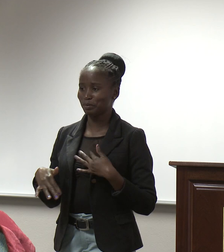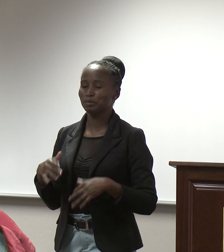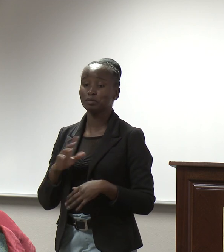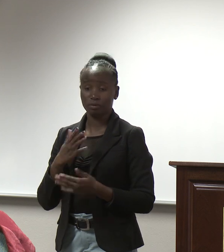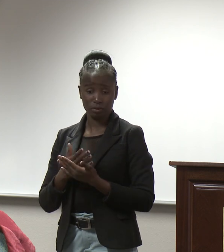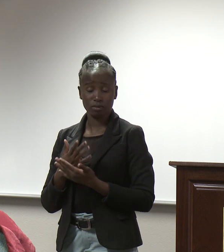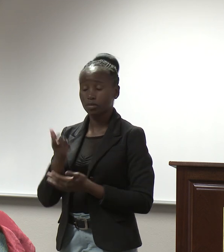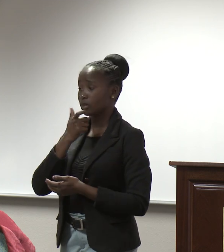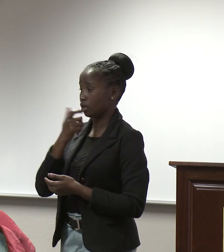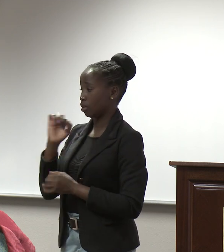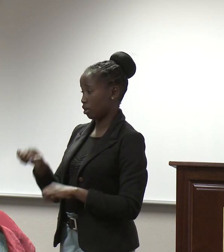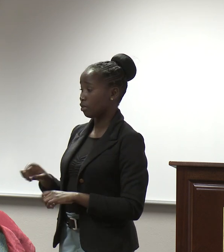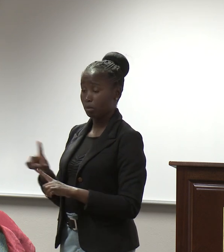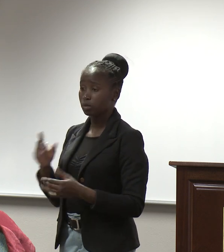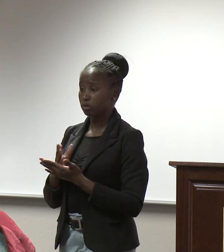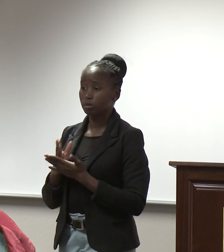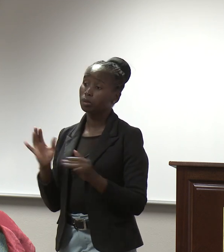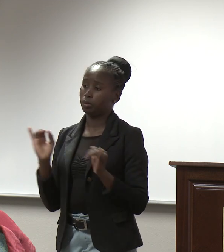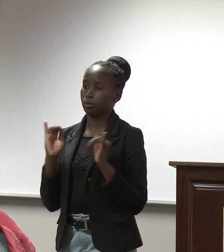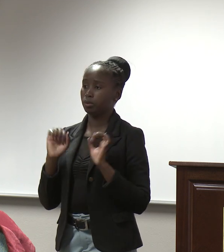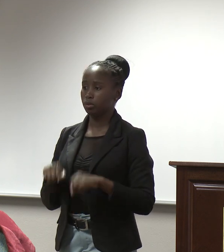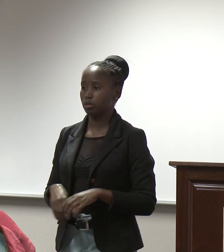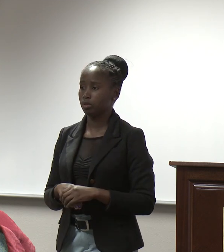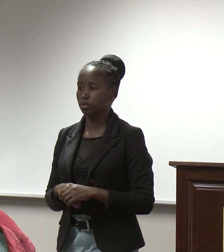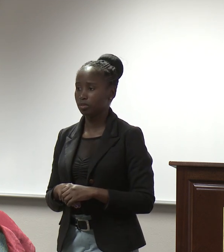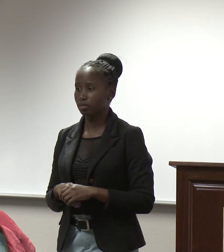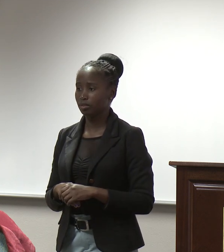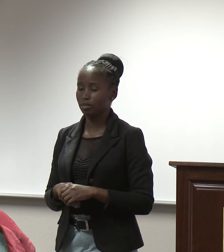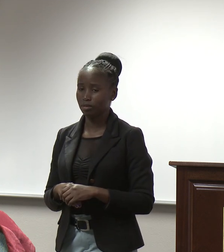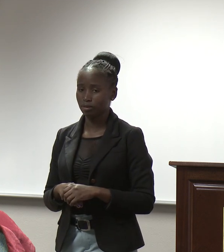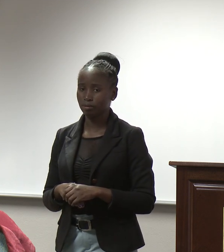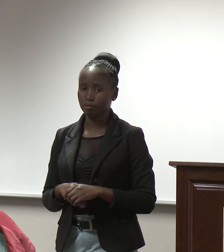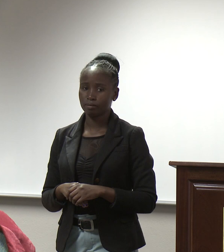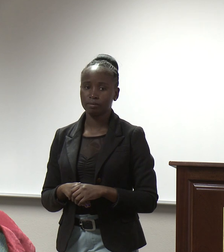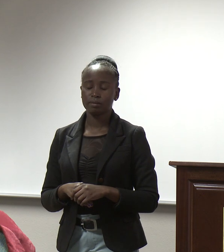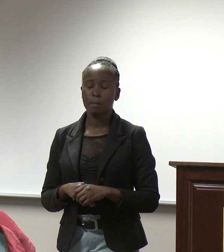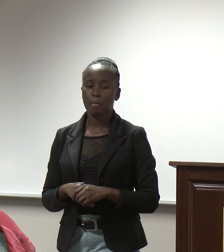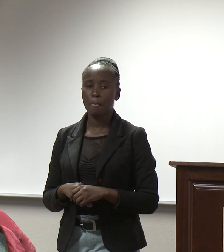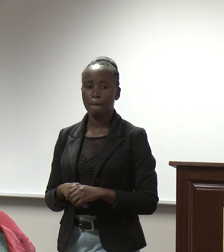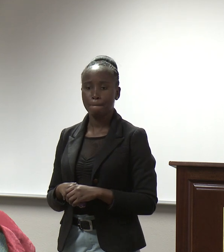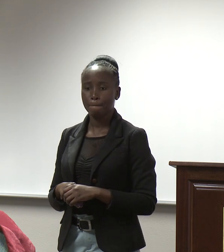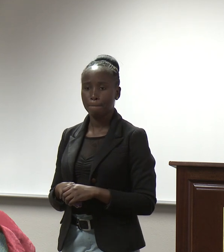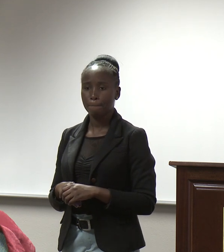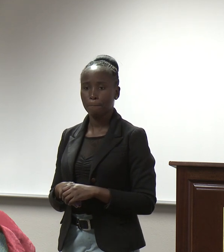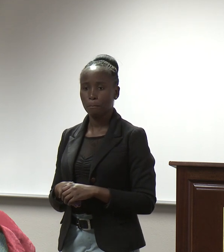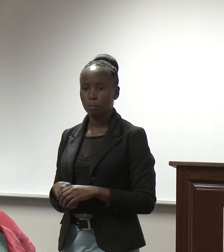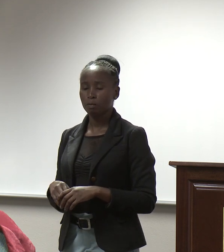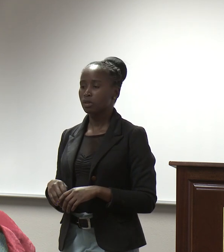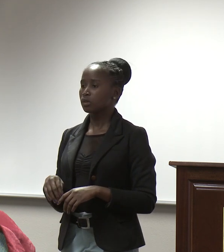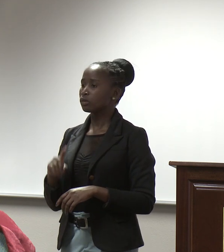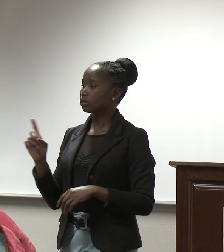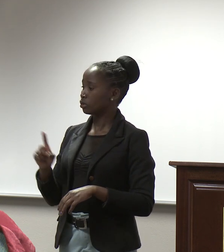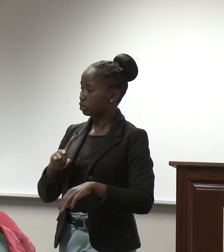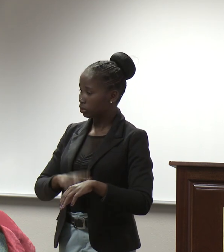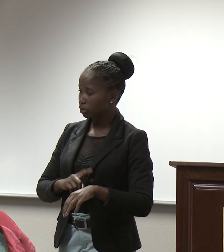tragic, because creativity is stagnating. We are killing creativity. Time to brooding. Time